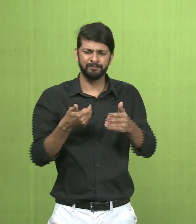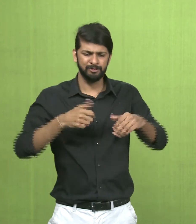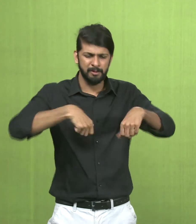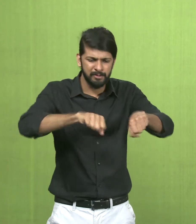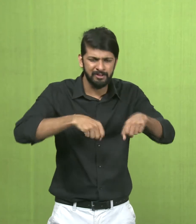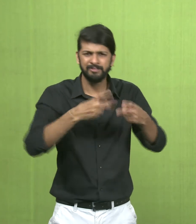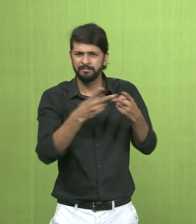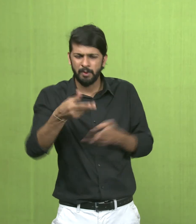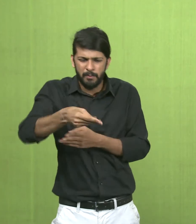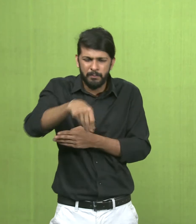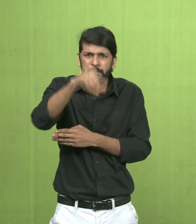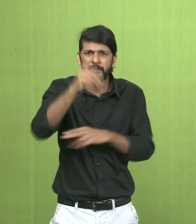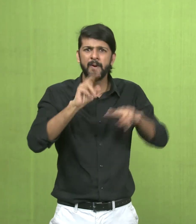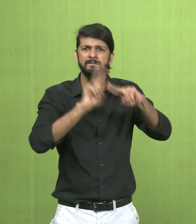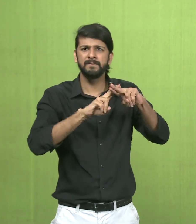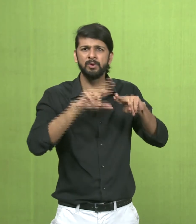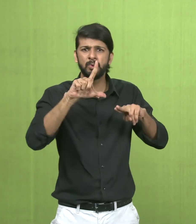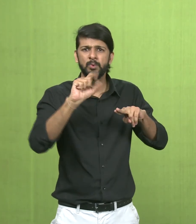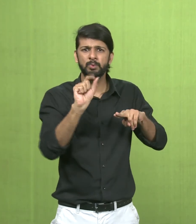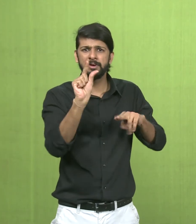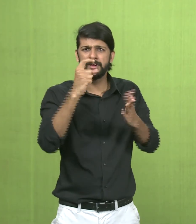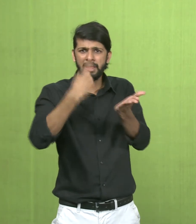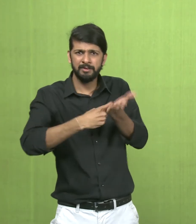colored flour, could be rice or wheat flour,